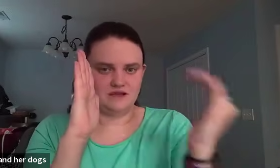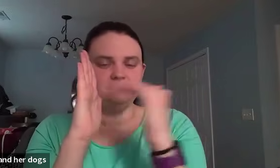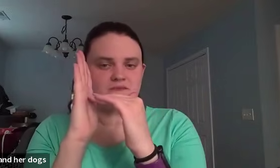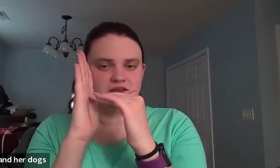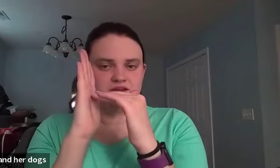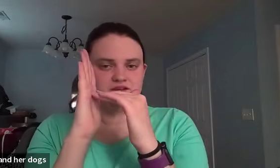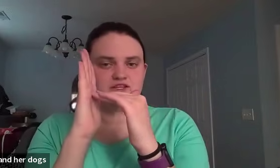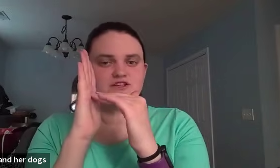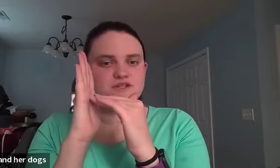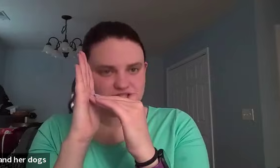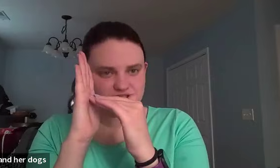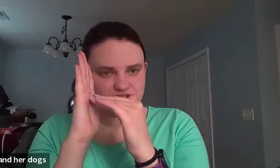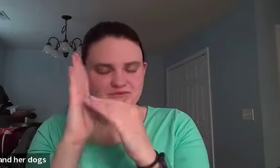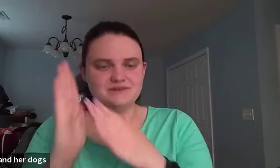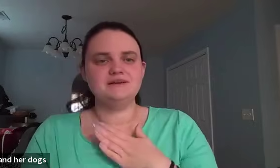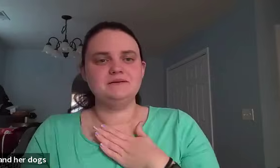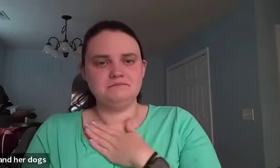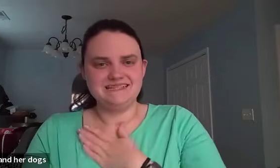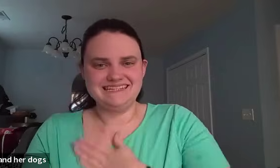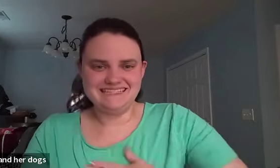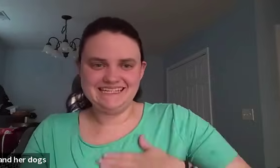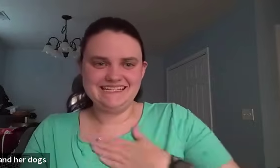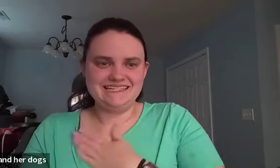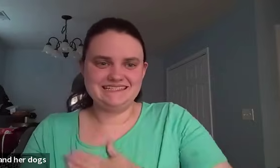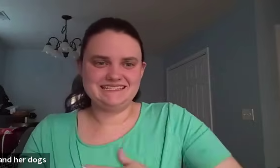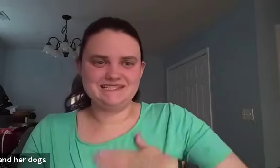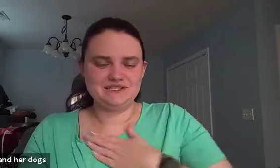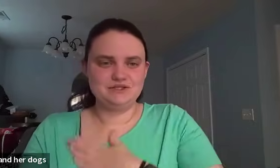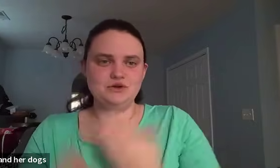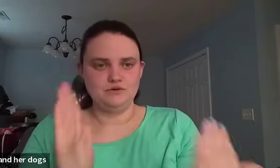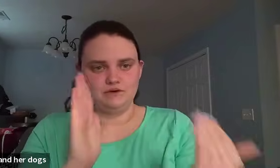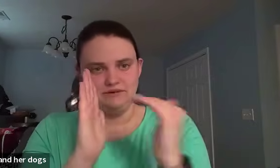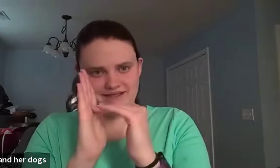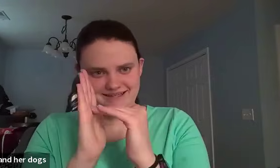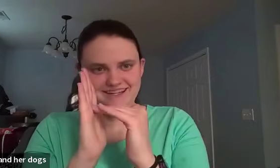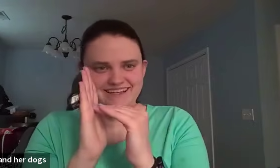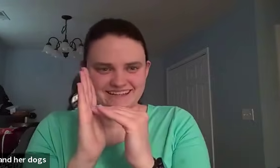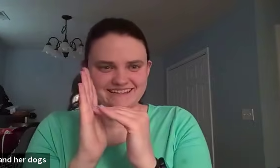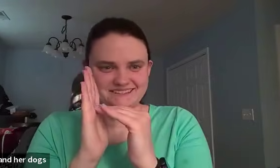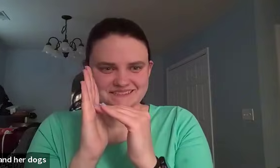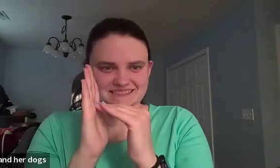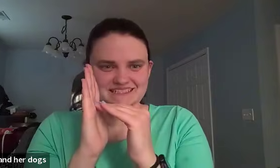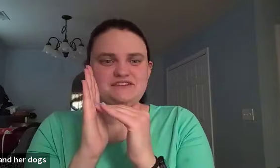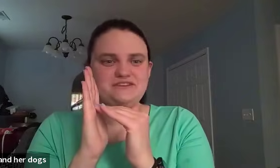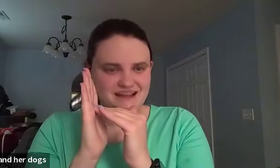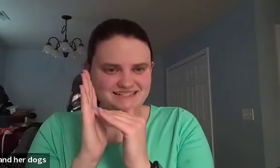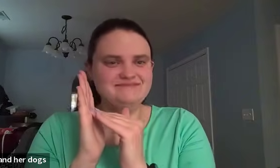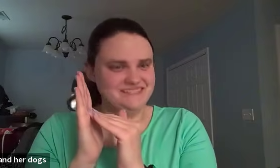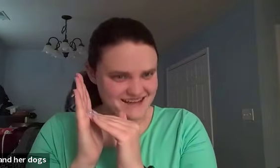Okay? So you would do, please repeat. So if you're asking them to sign